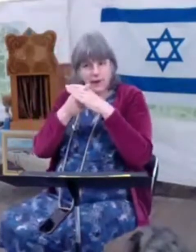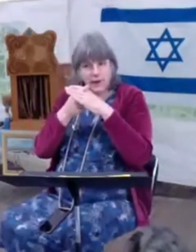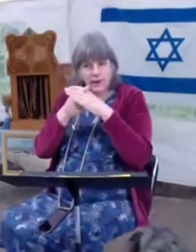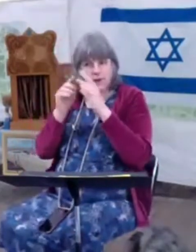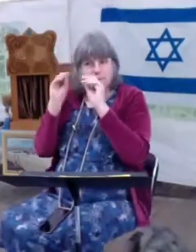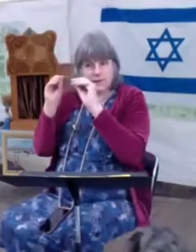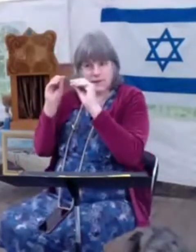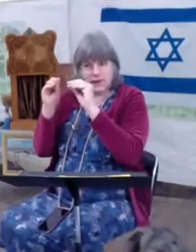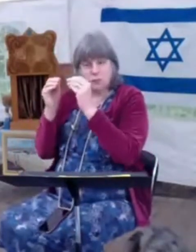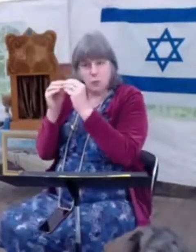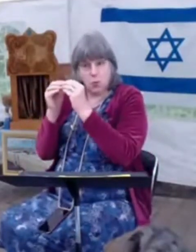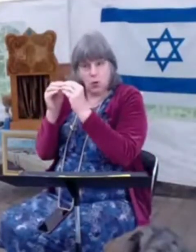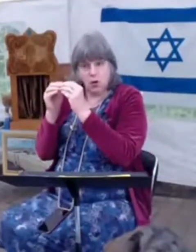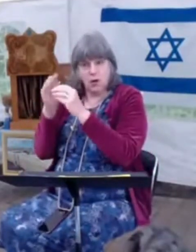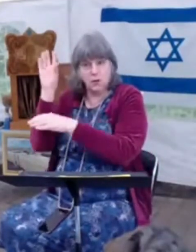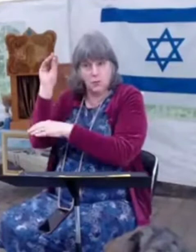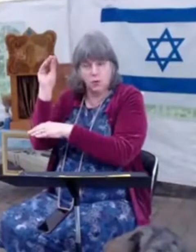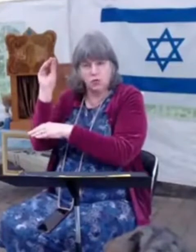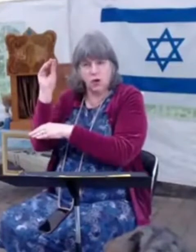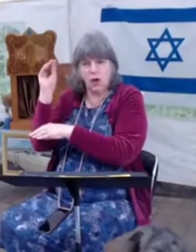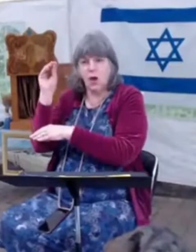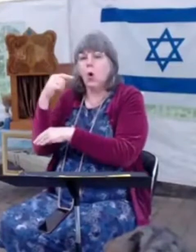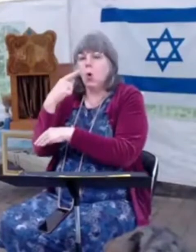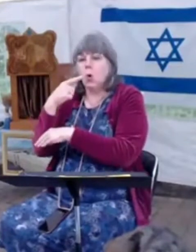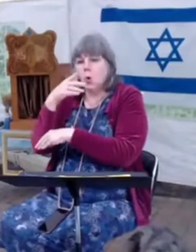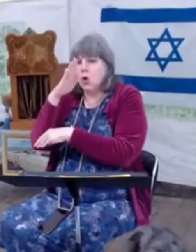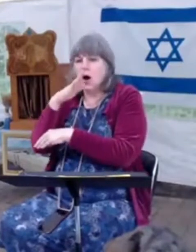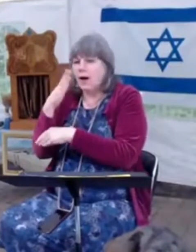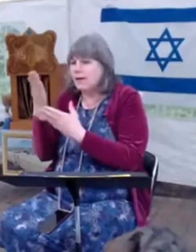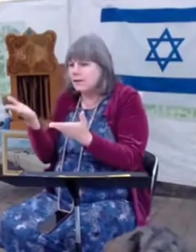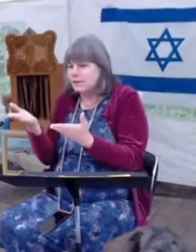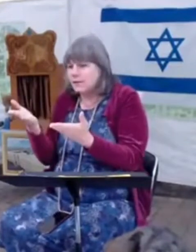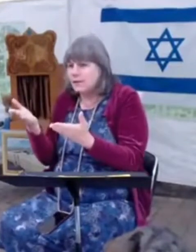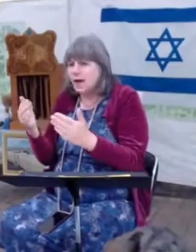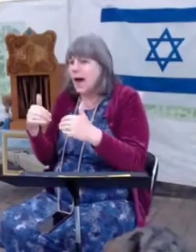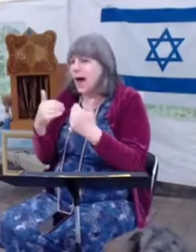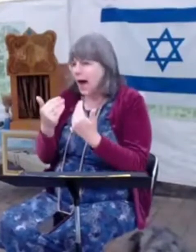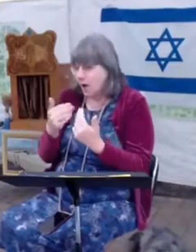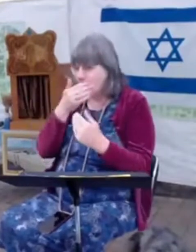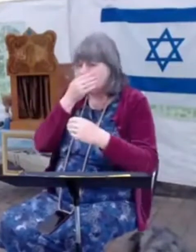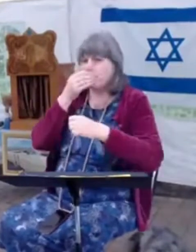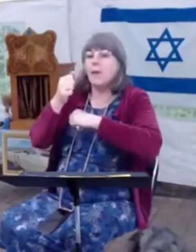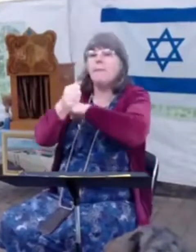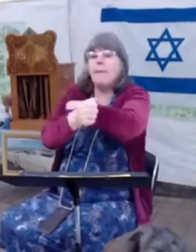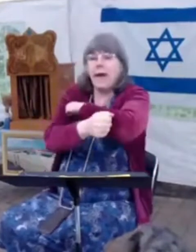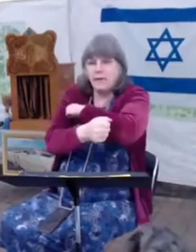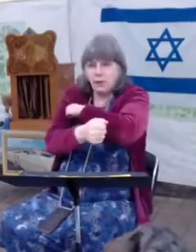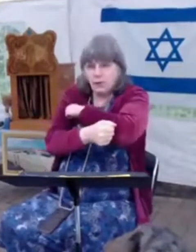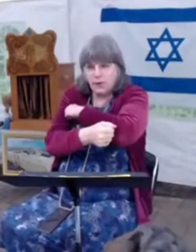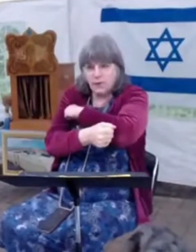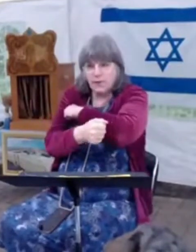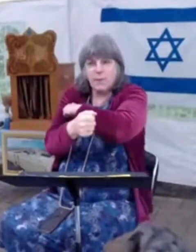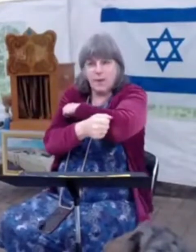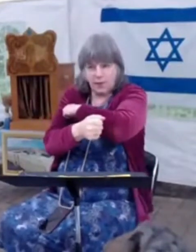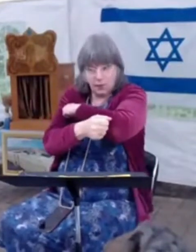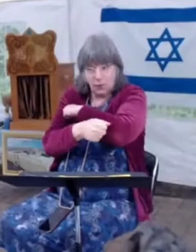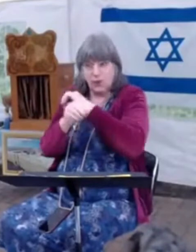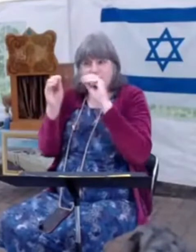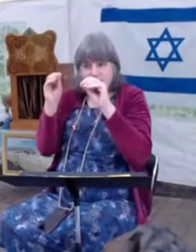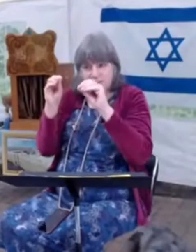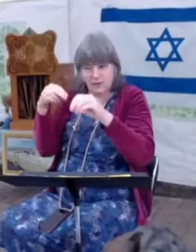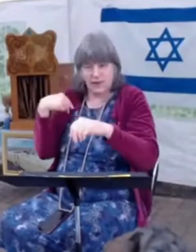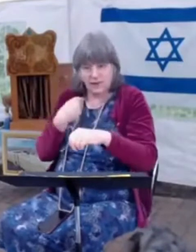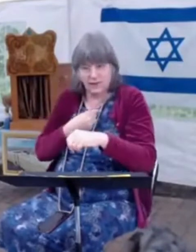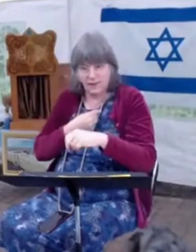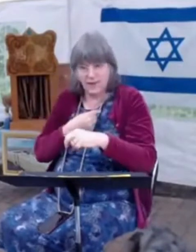am. That's how the kingdom of God, my kingdom is run. That's how we live in